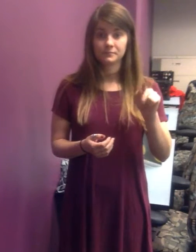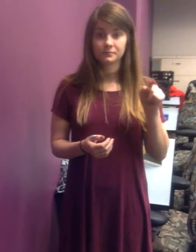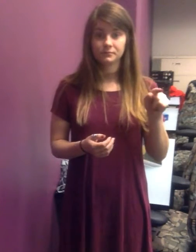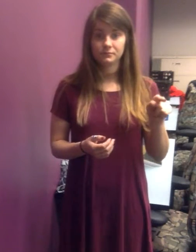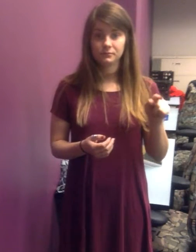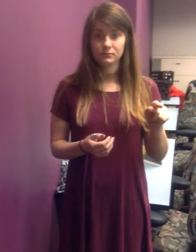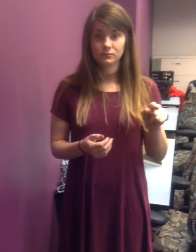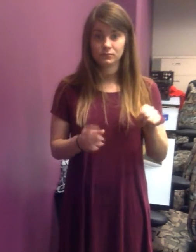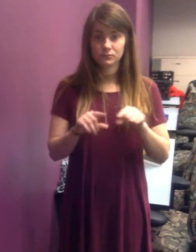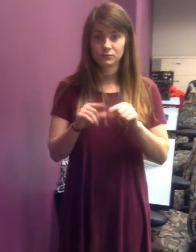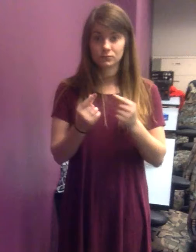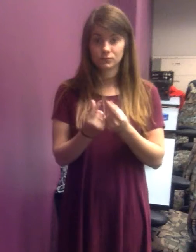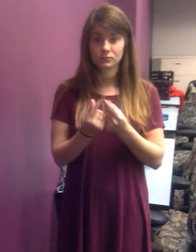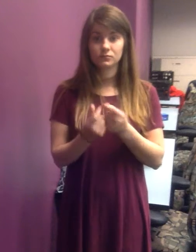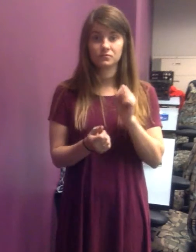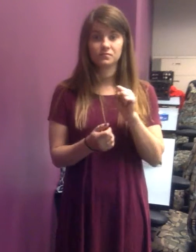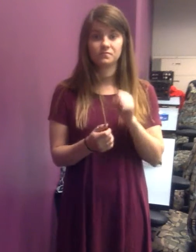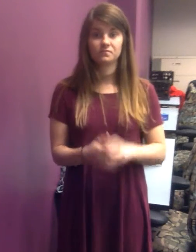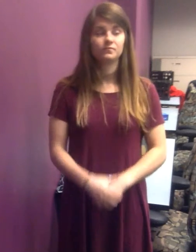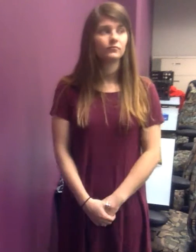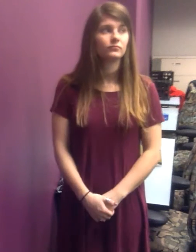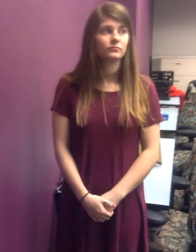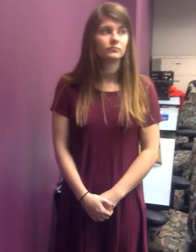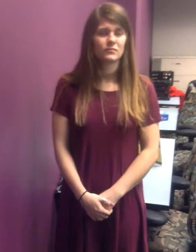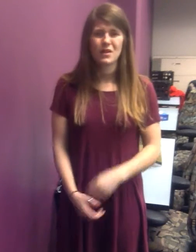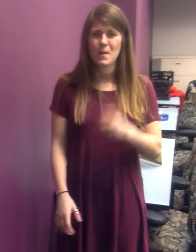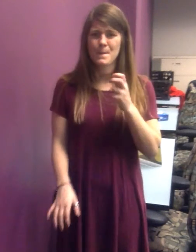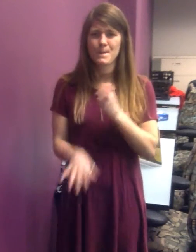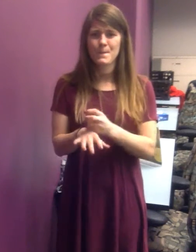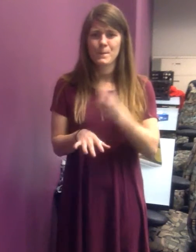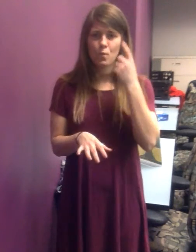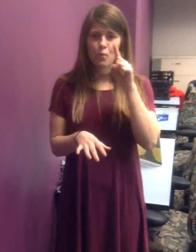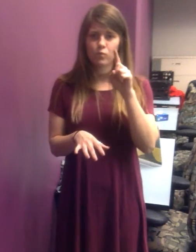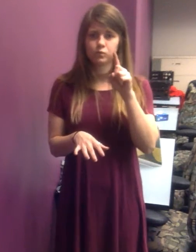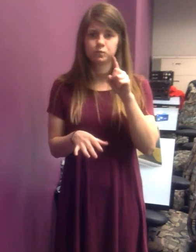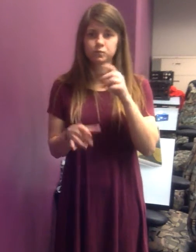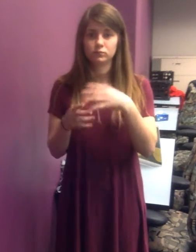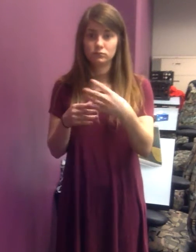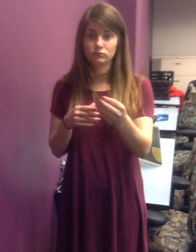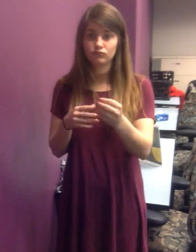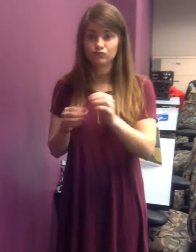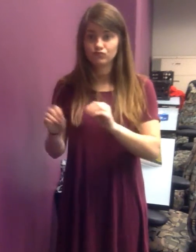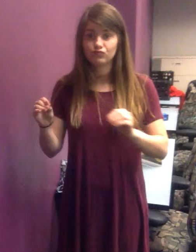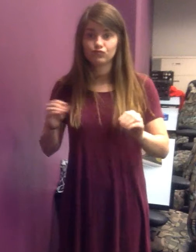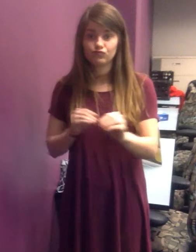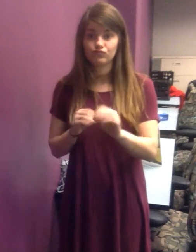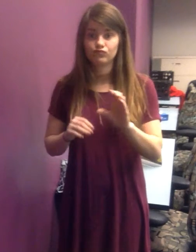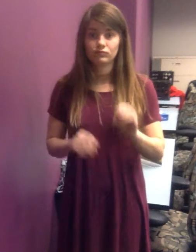When did this become a PR problem on some level for Exxon? Well, environmental groups,